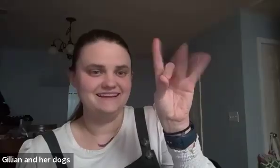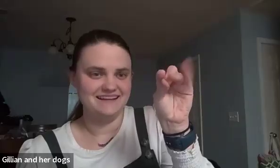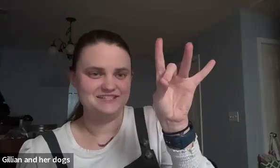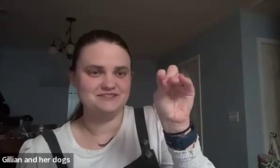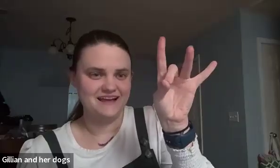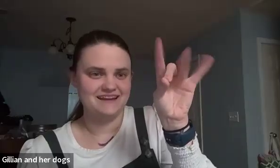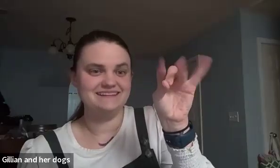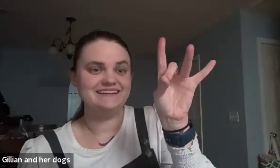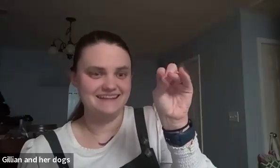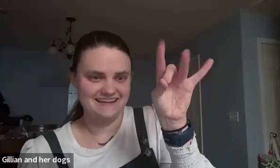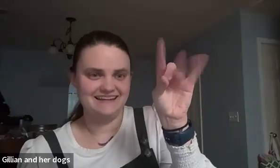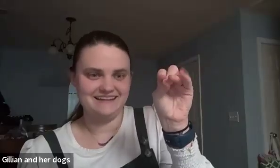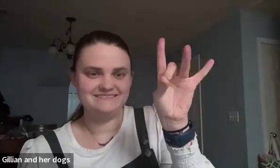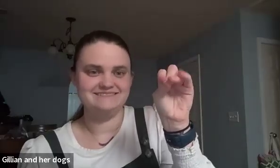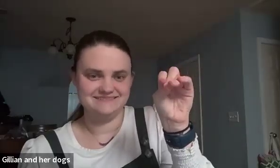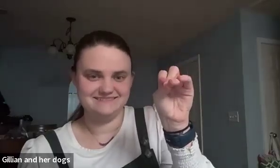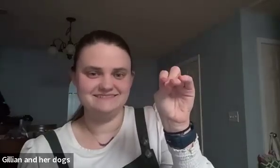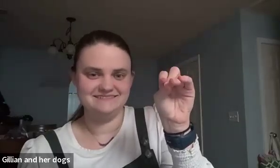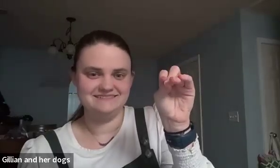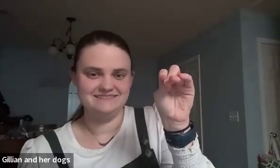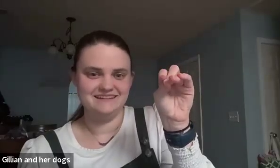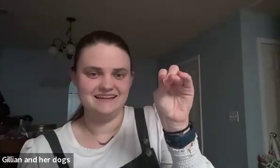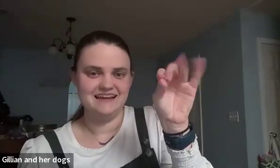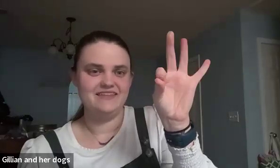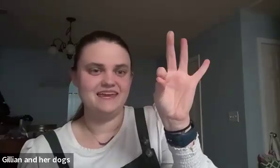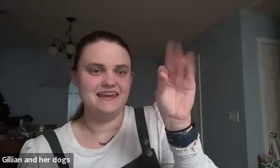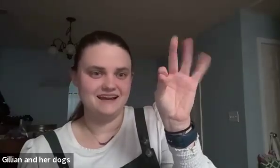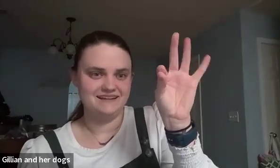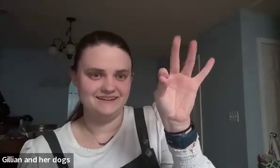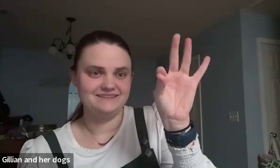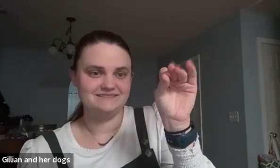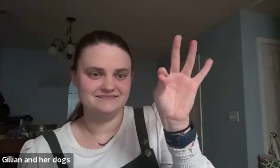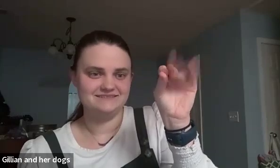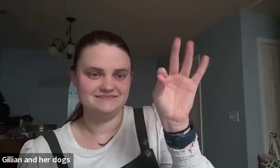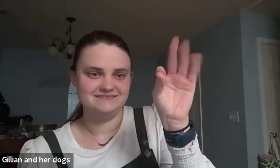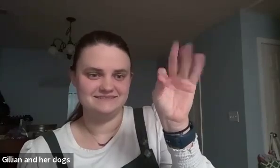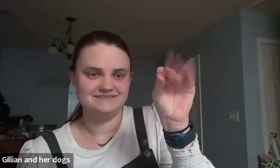80 is you flatten it, 80. And then 90.